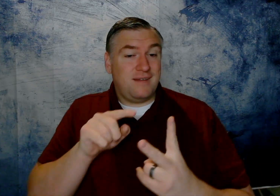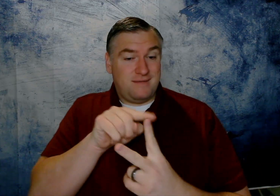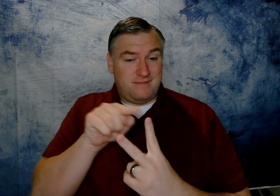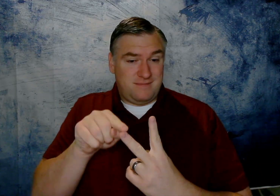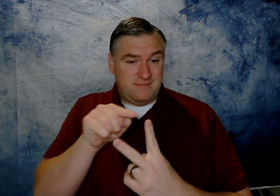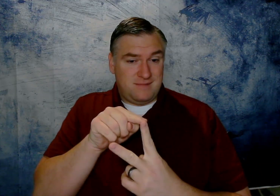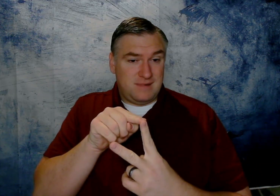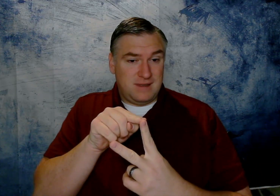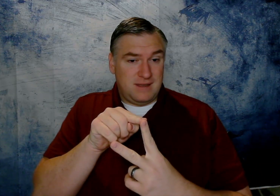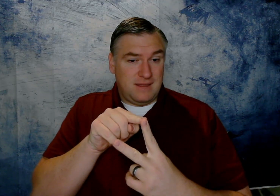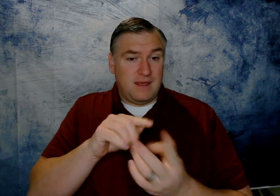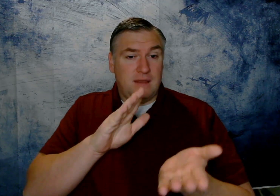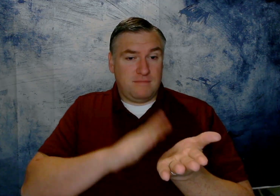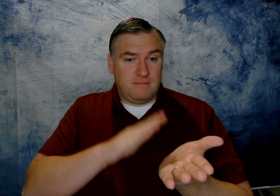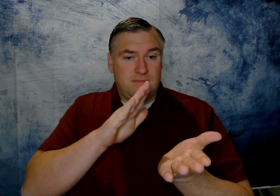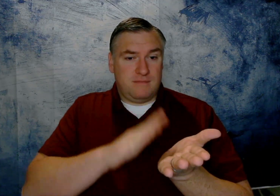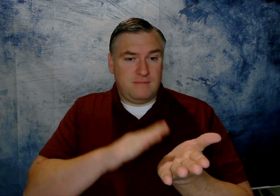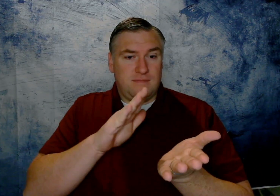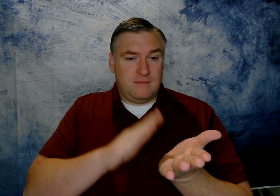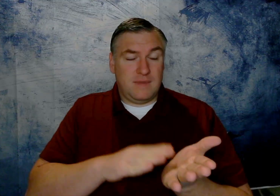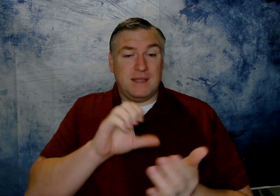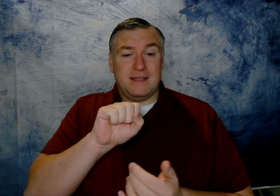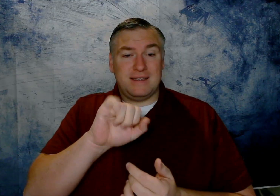on either syllables